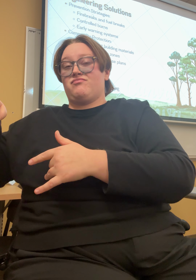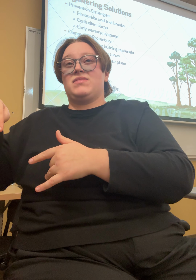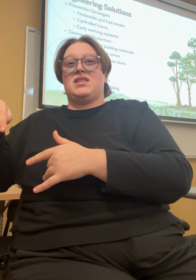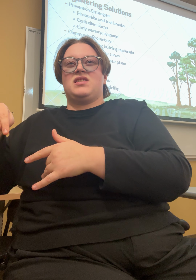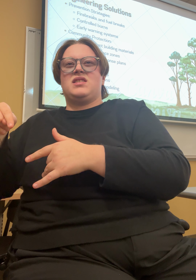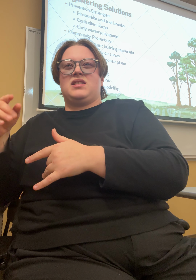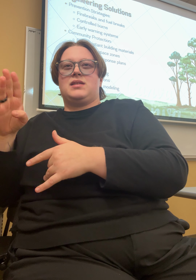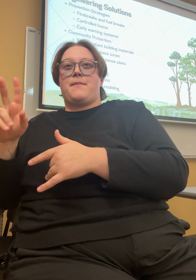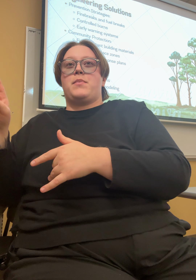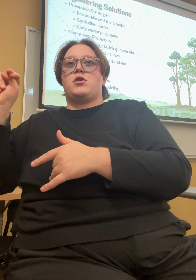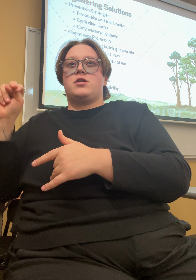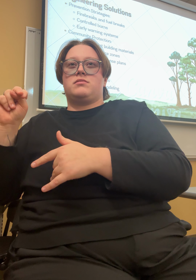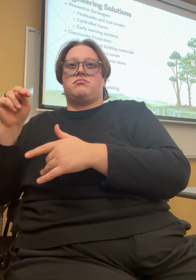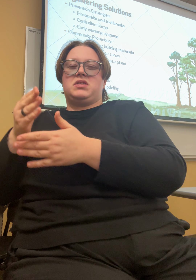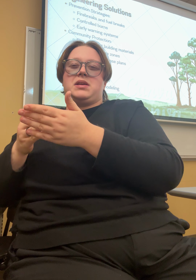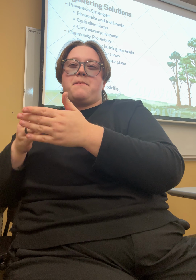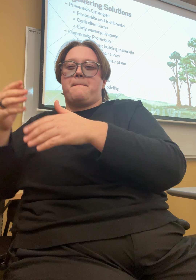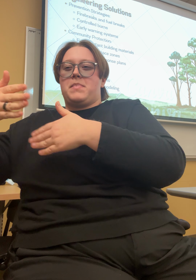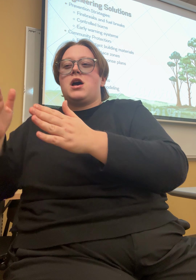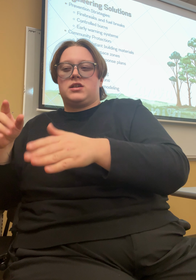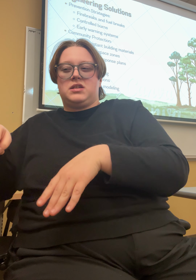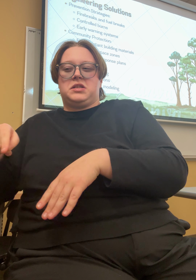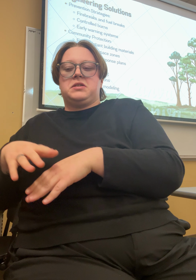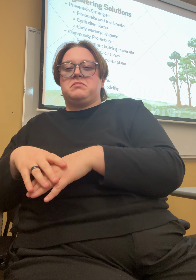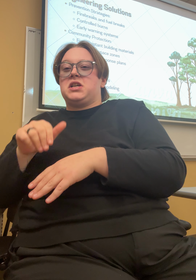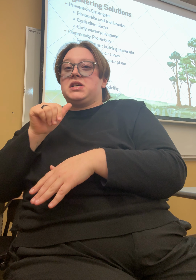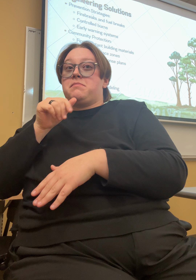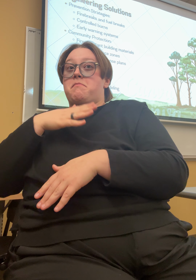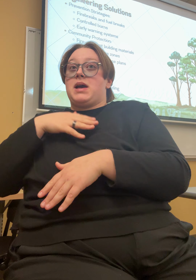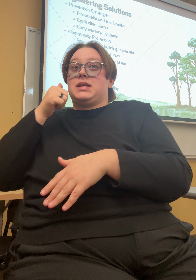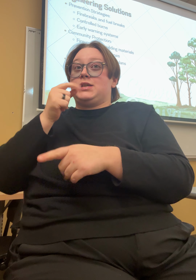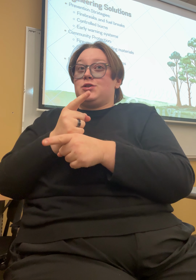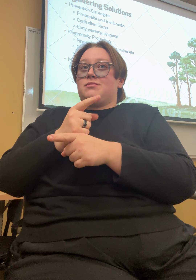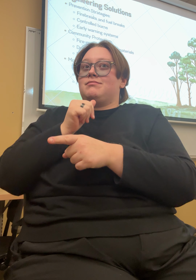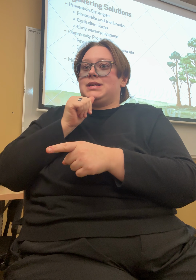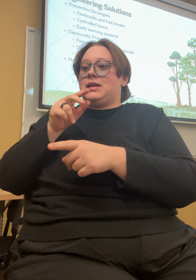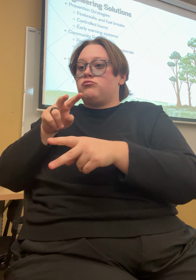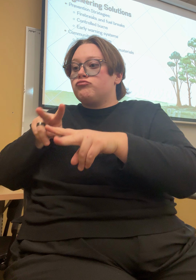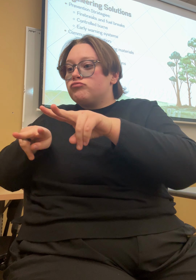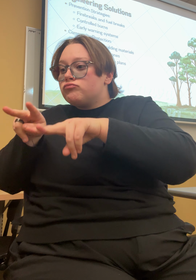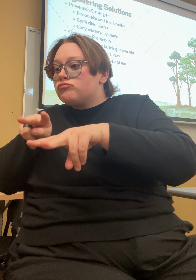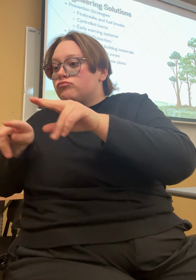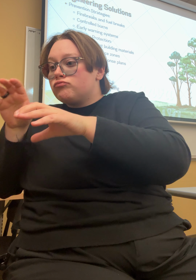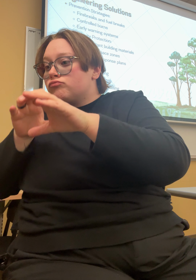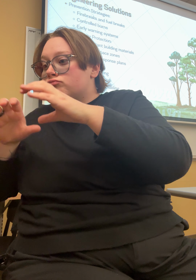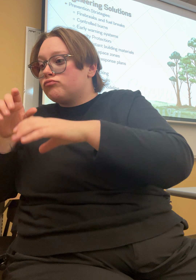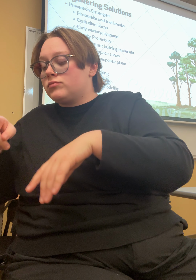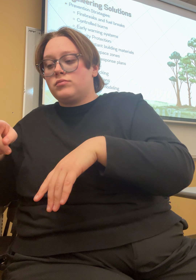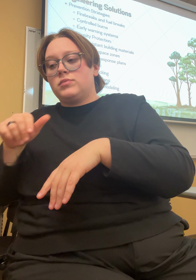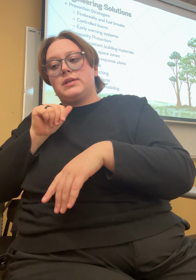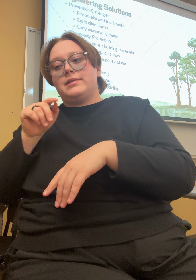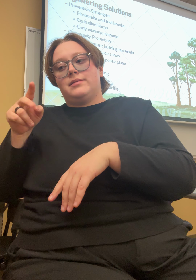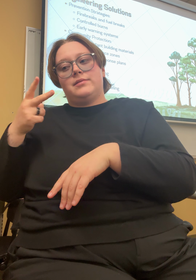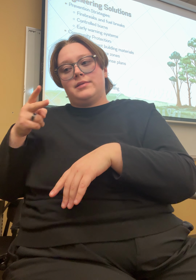yeah, so she didn't watch it until it was completely out. She just went inside and then started to smell smoke later.